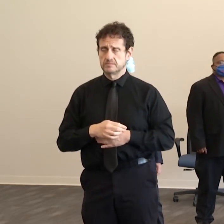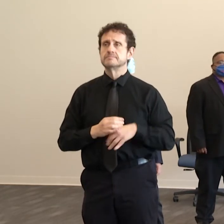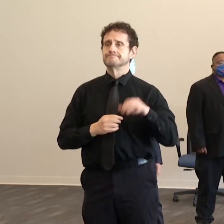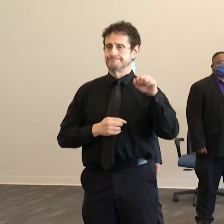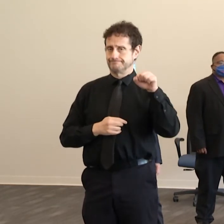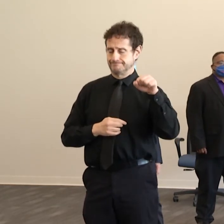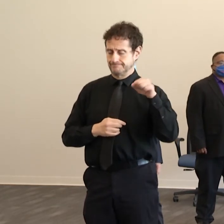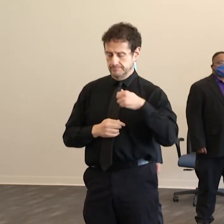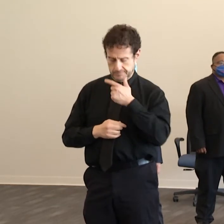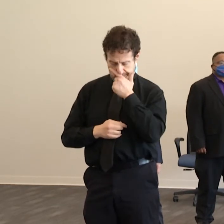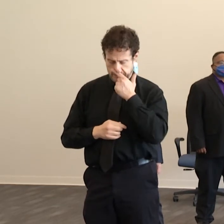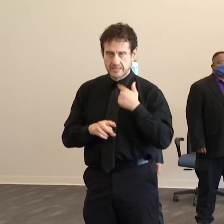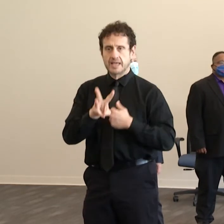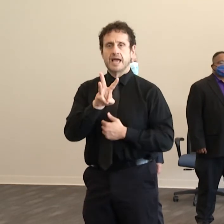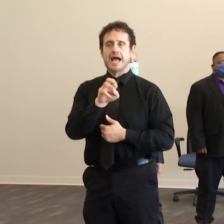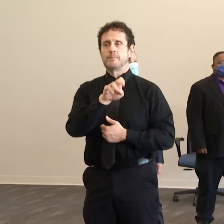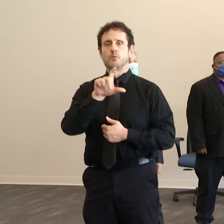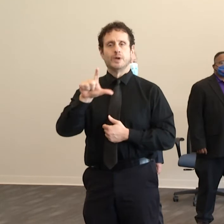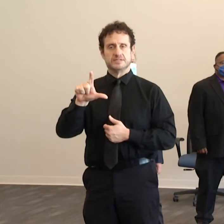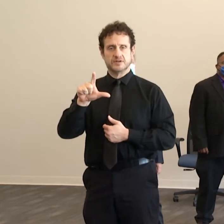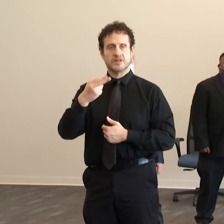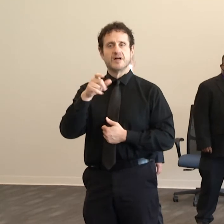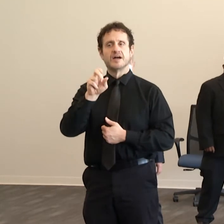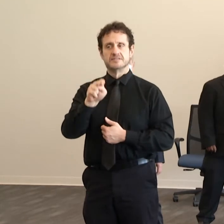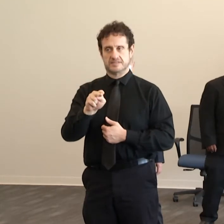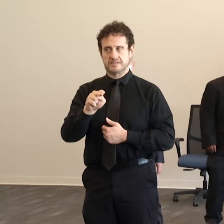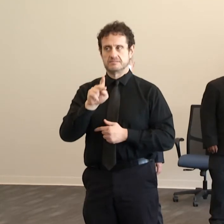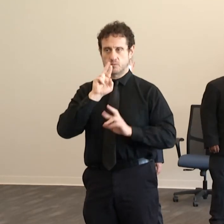Yes, this is Wendell Hudson. All right.